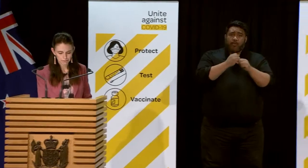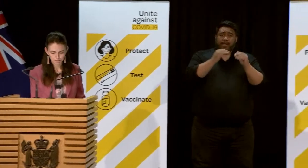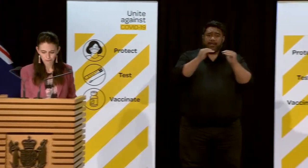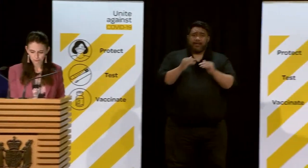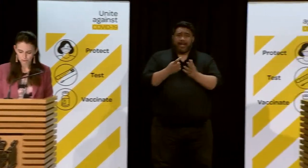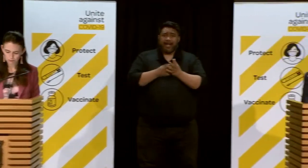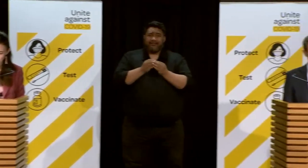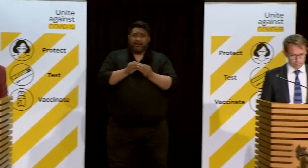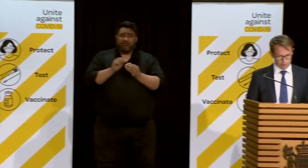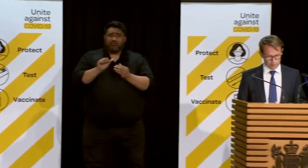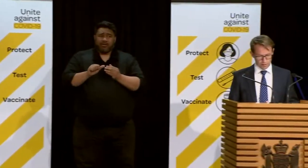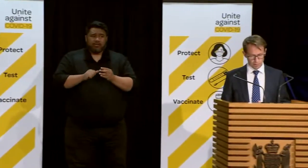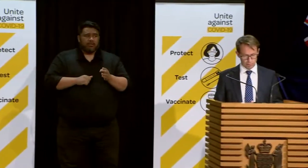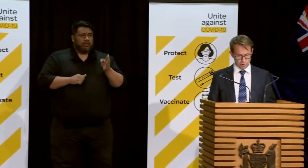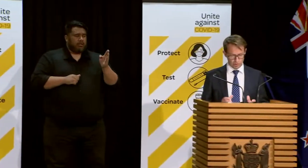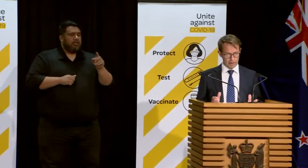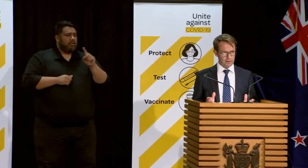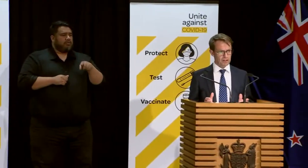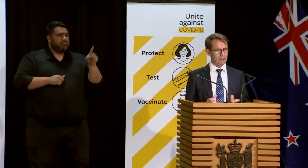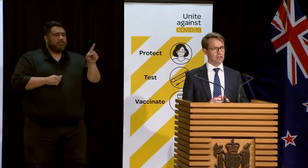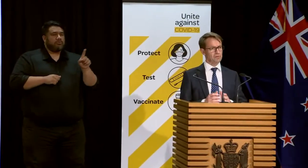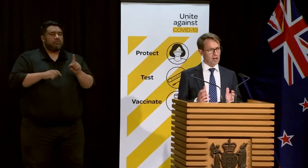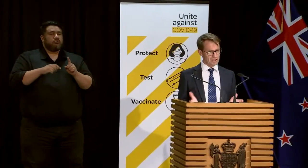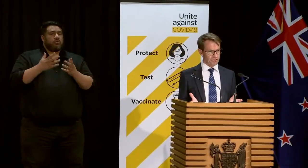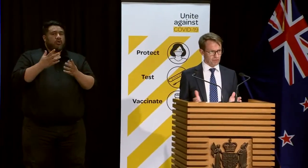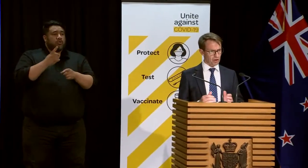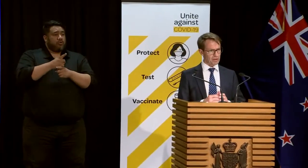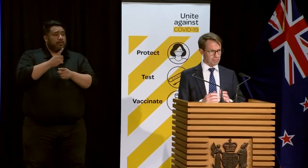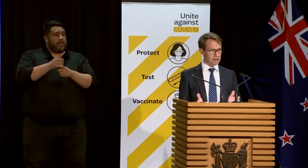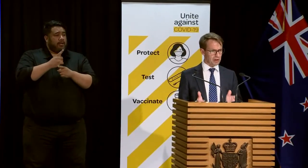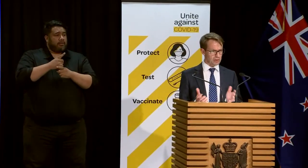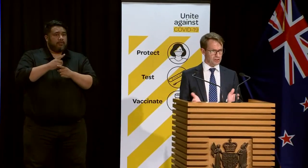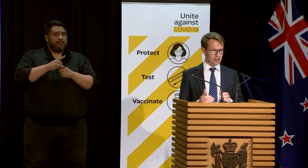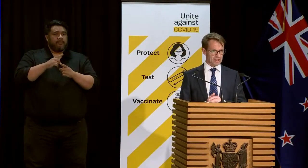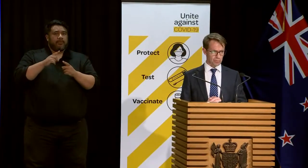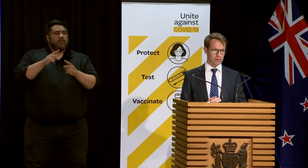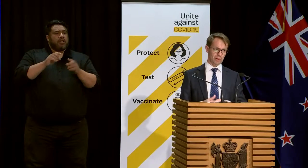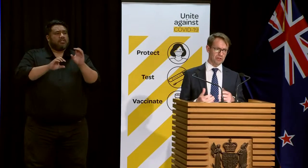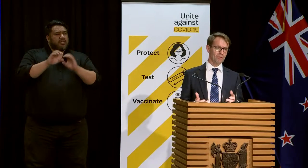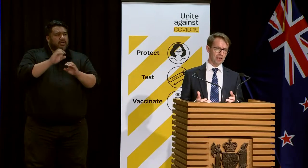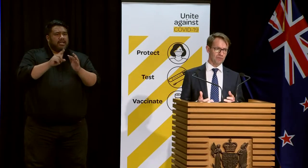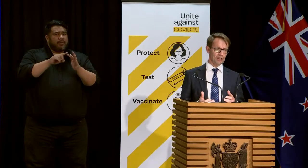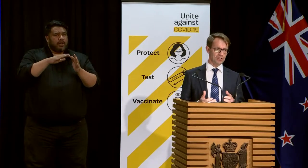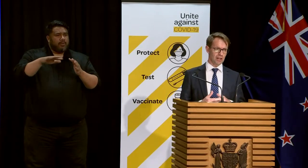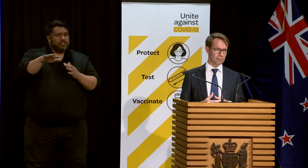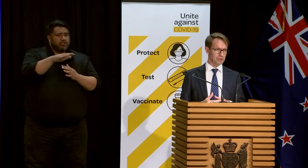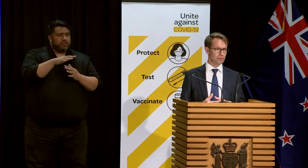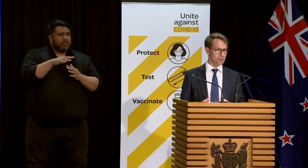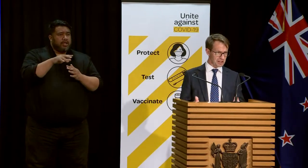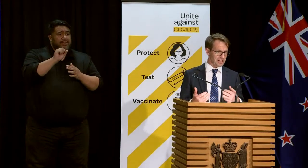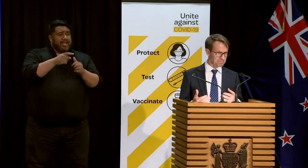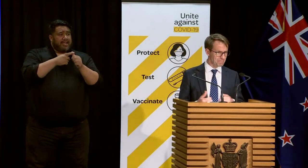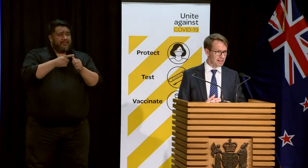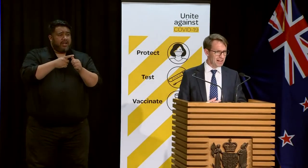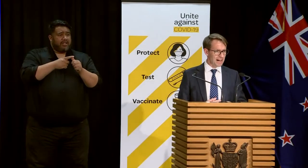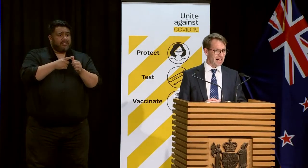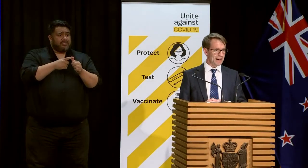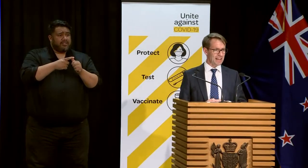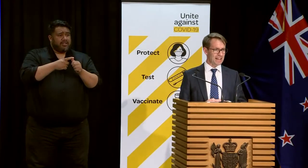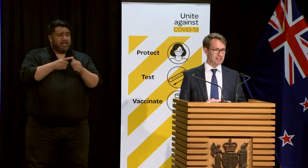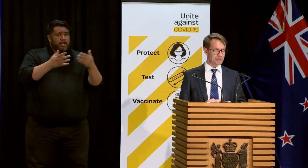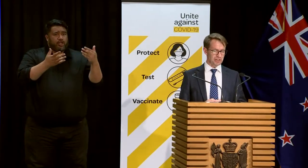correct, that? and when we talk about getting advice from epidemiologists and the experts, most of that advice comes through the media.